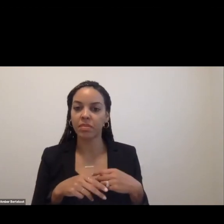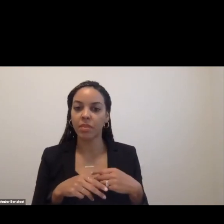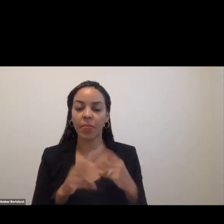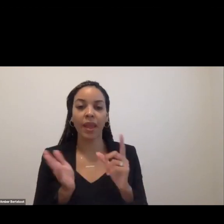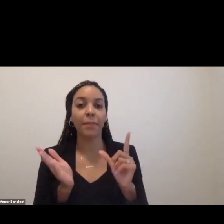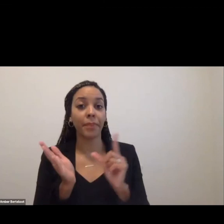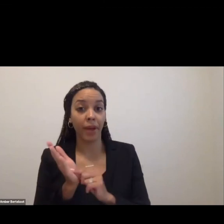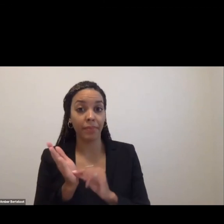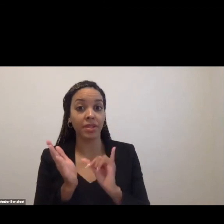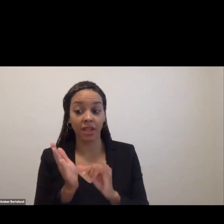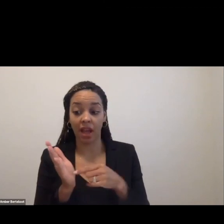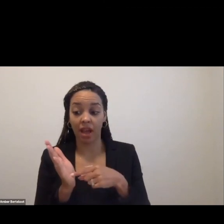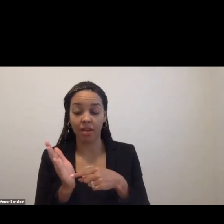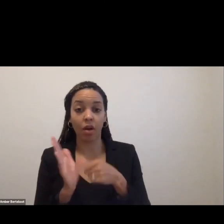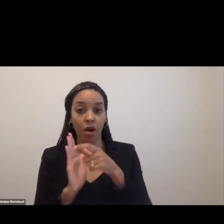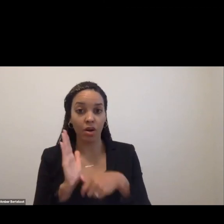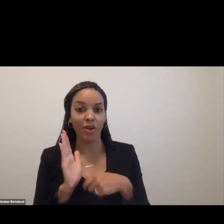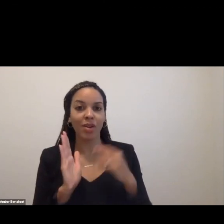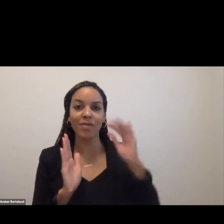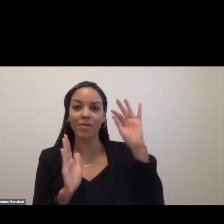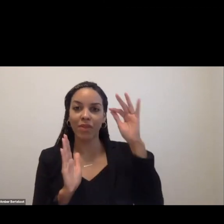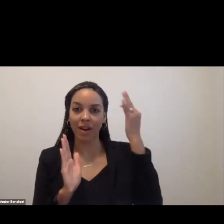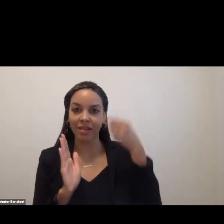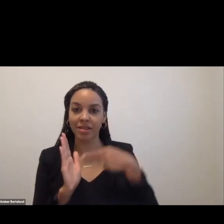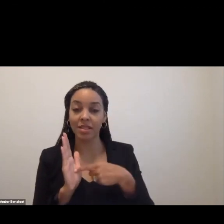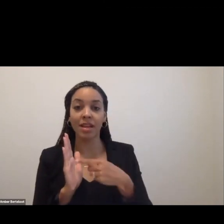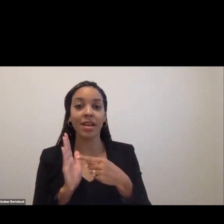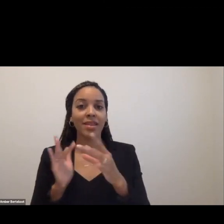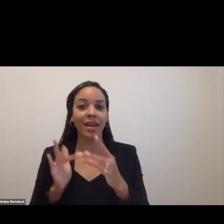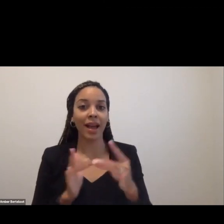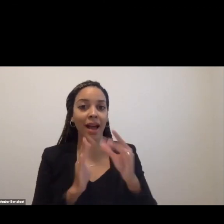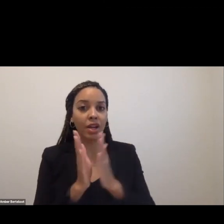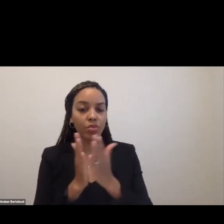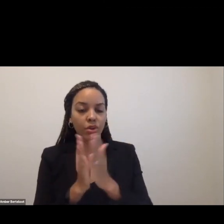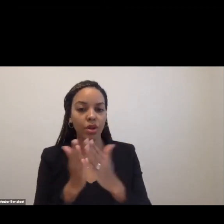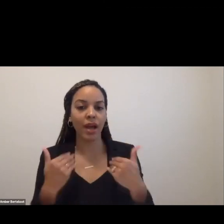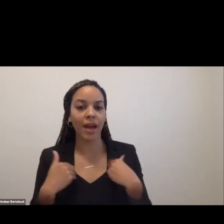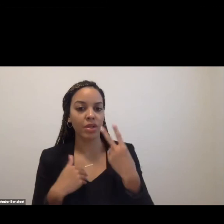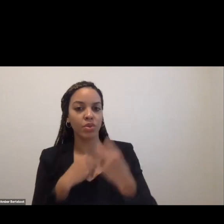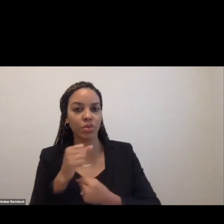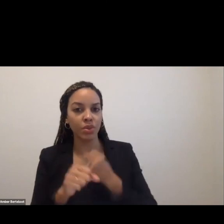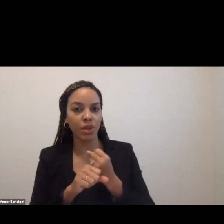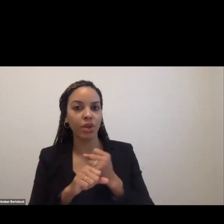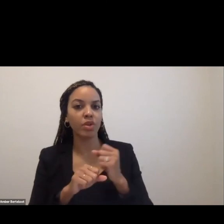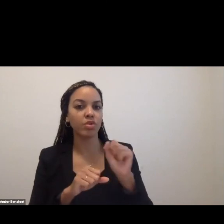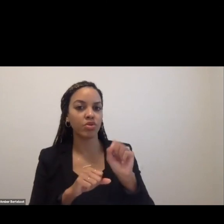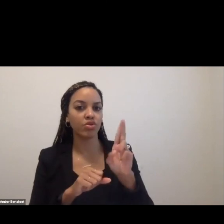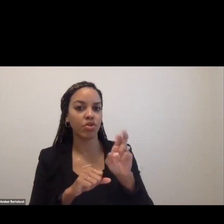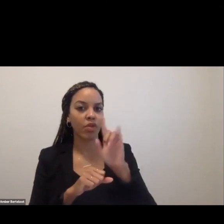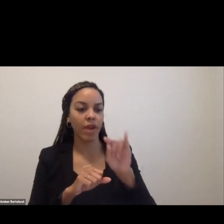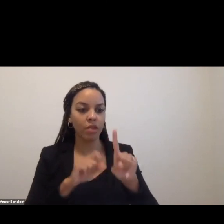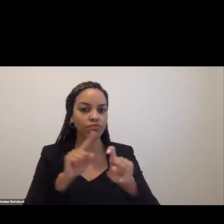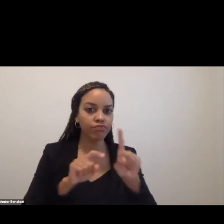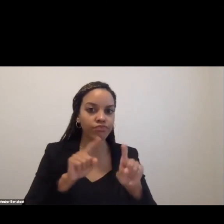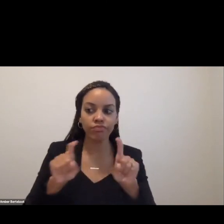in France. For the guidebook, a 2-year survey was coordinated to identify